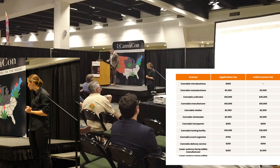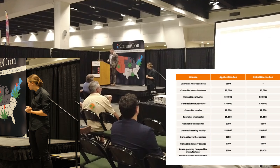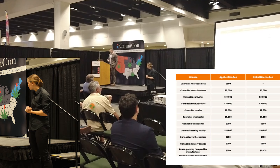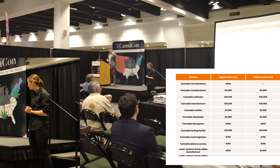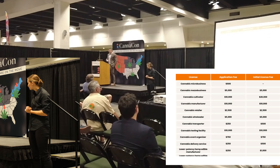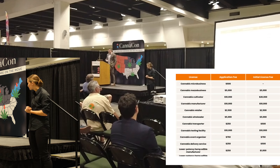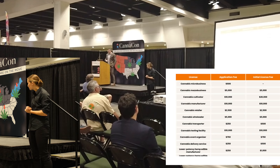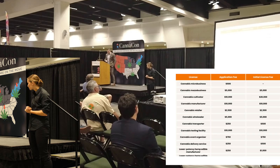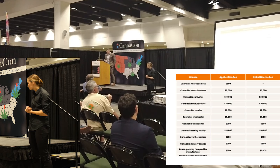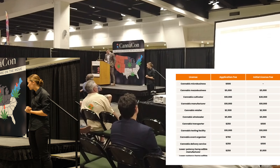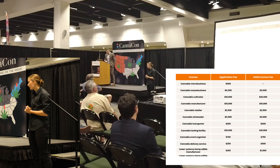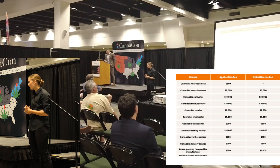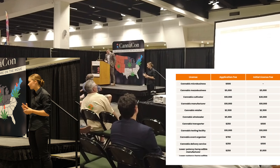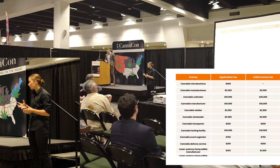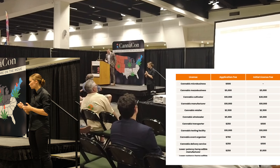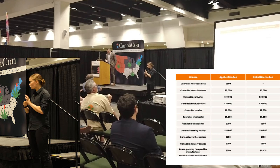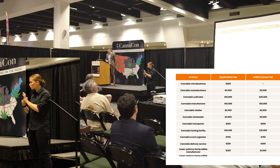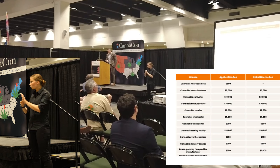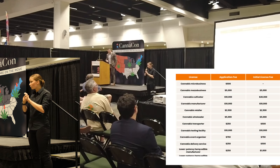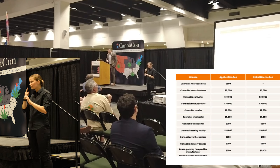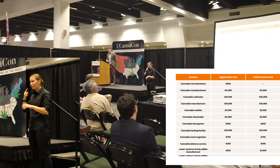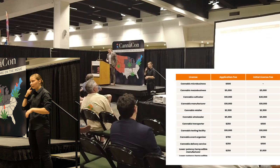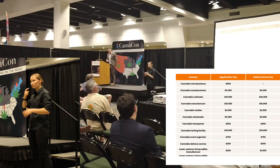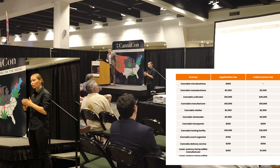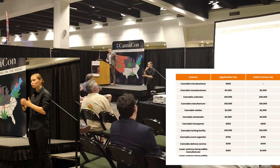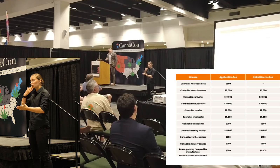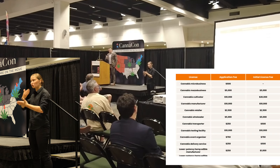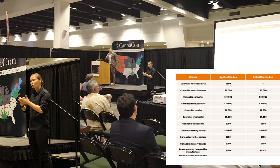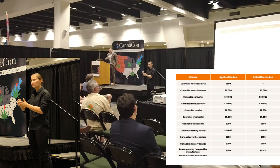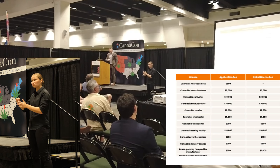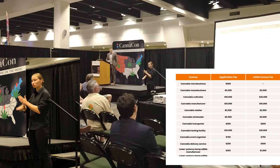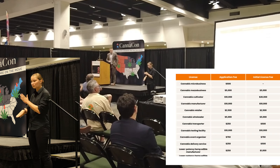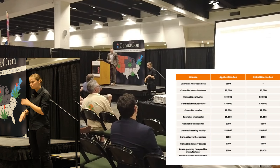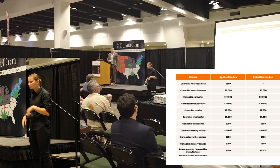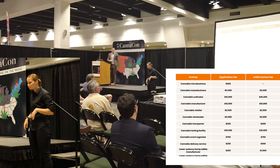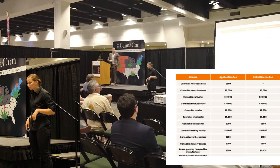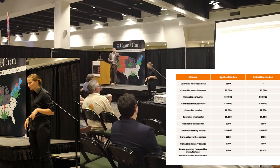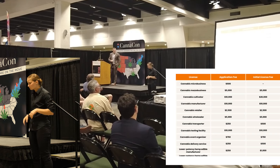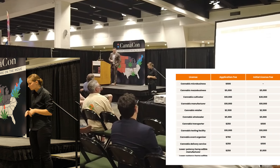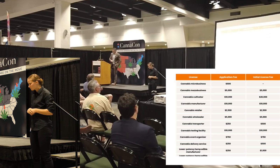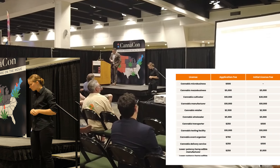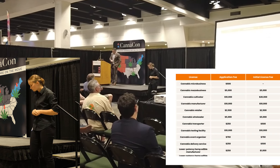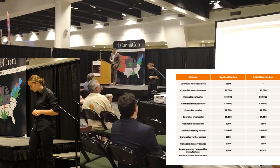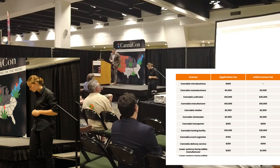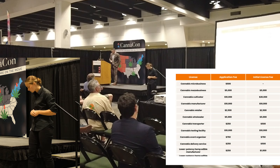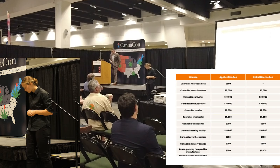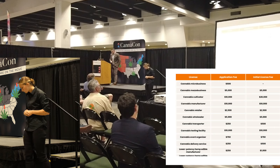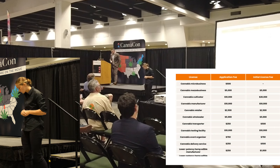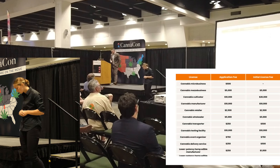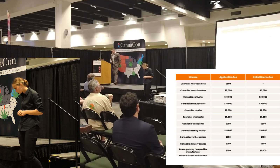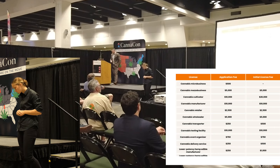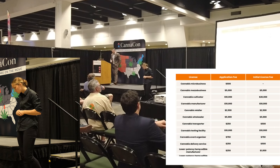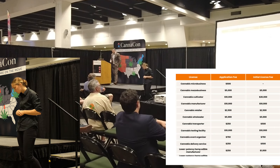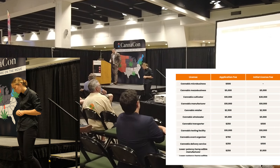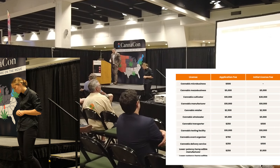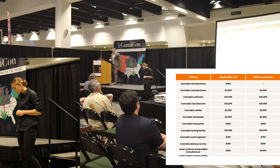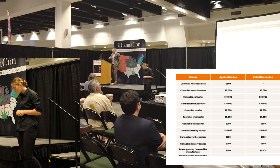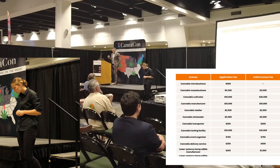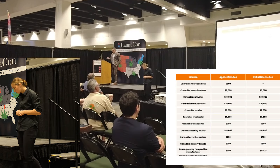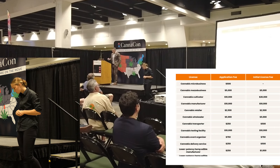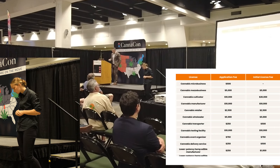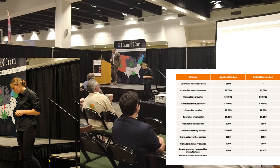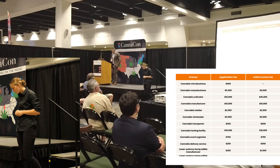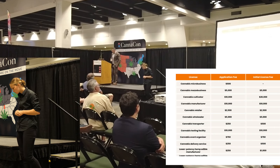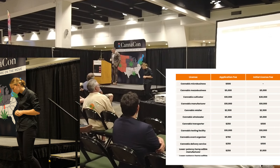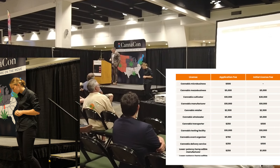because of how cost effective it is. And if you didn't apply for that, that's great, that's not a problem. You know, not everyone will have to necessarily